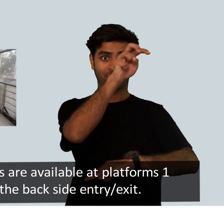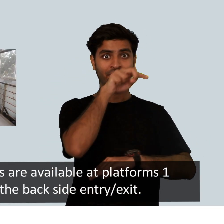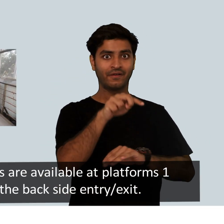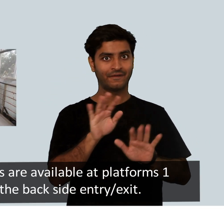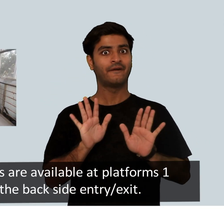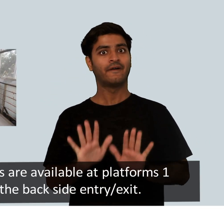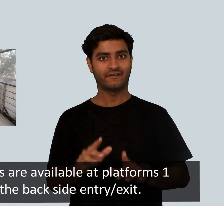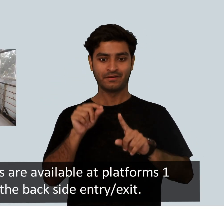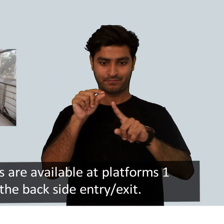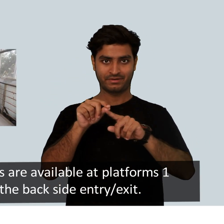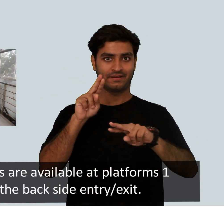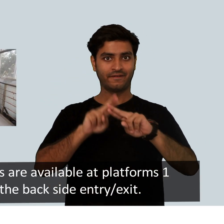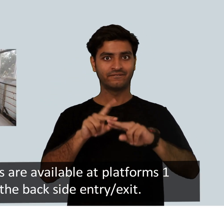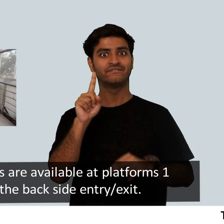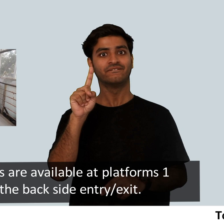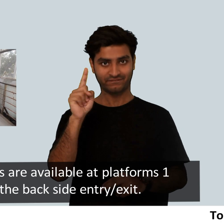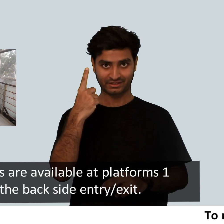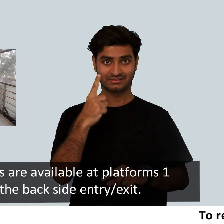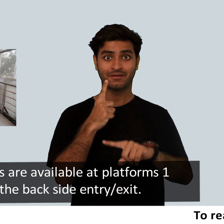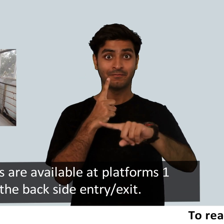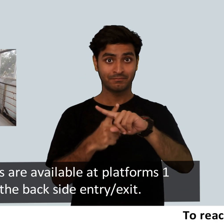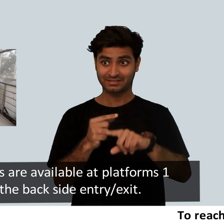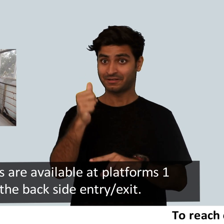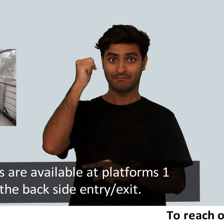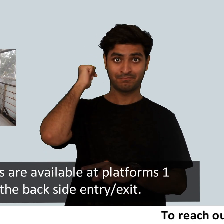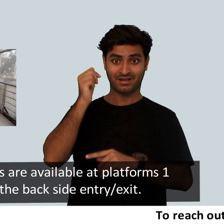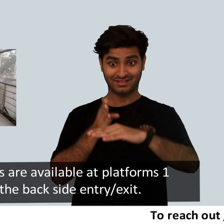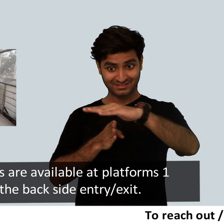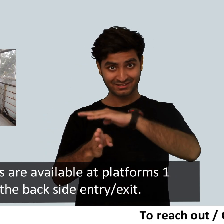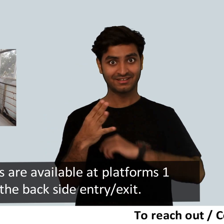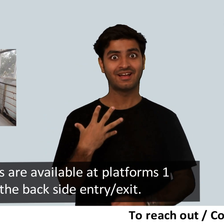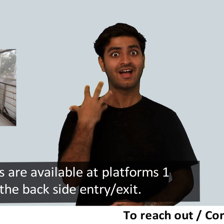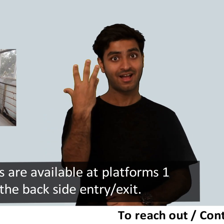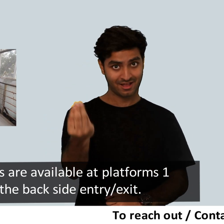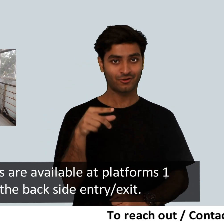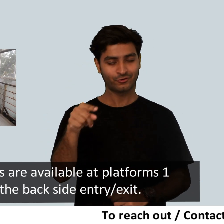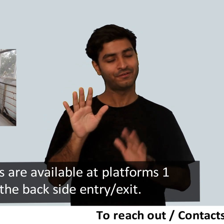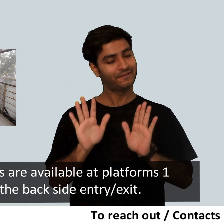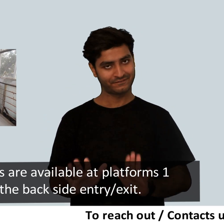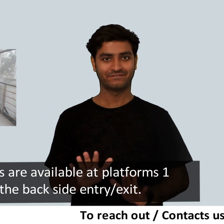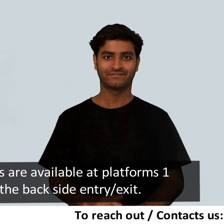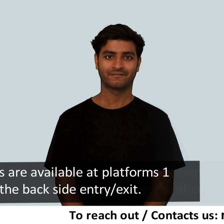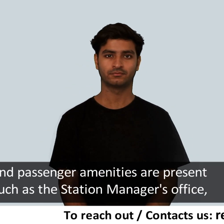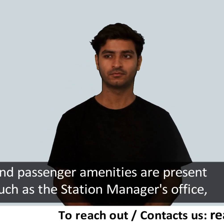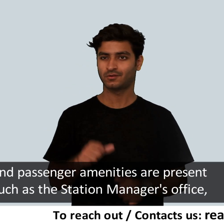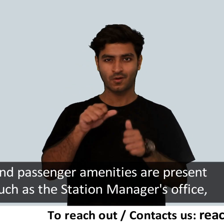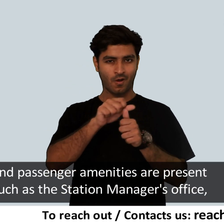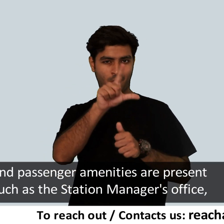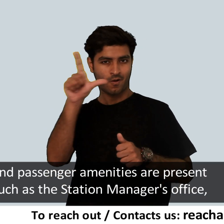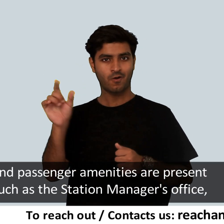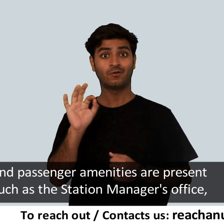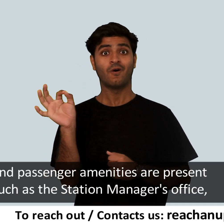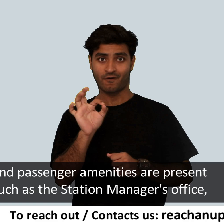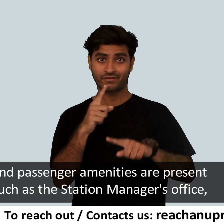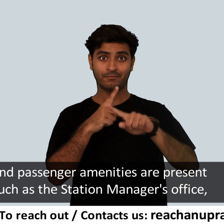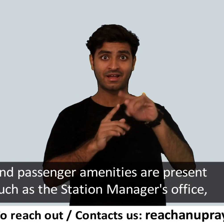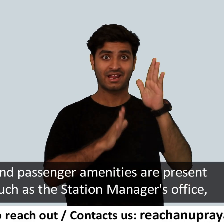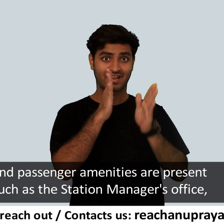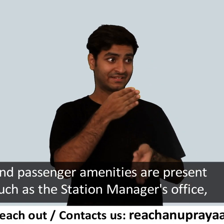Escalators are available at platform 1 and the back side entry exit. All the offices and passenger